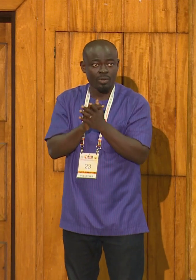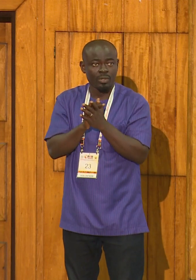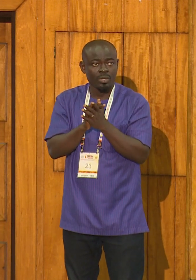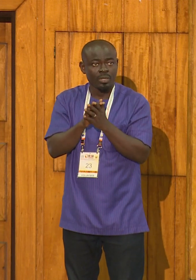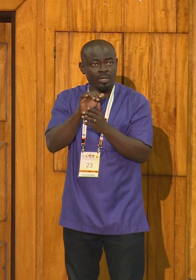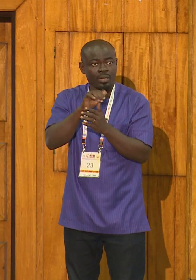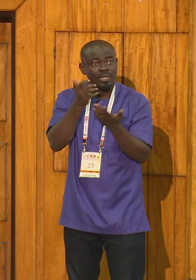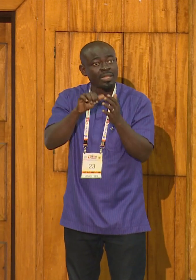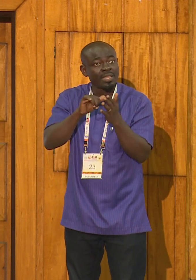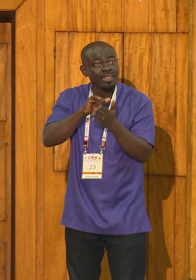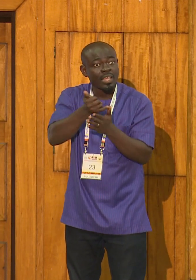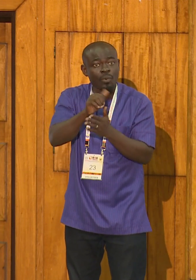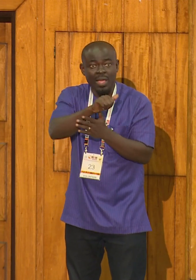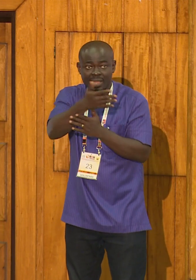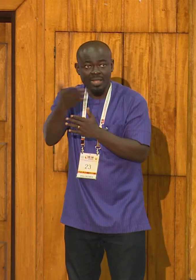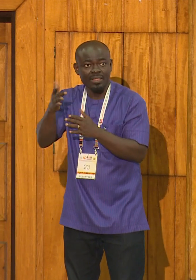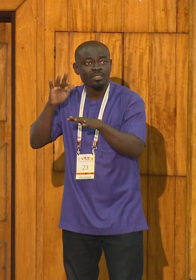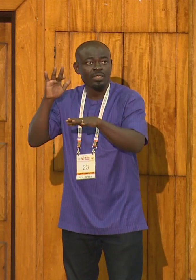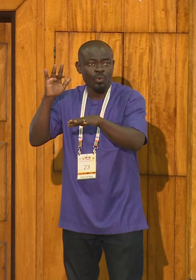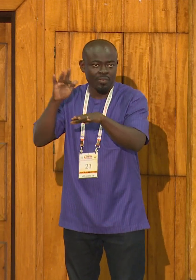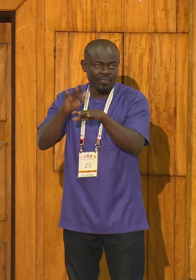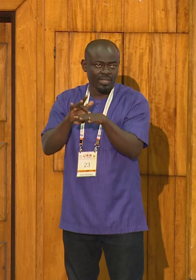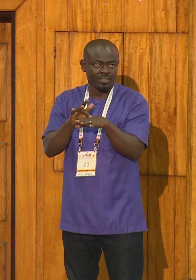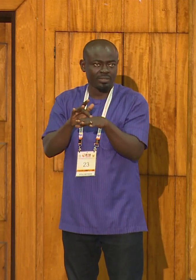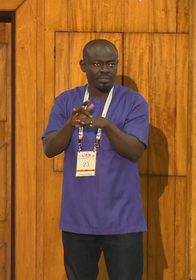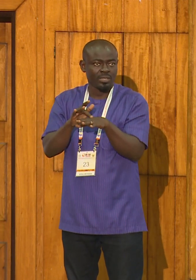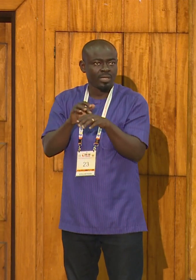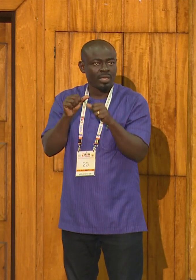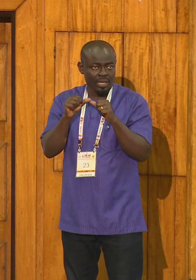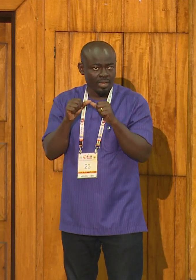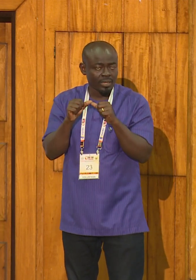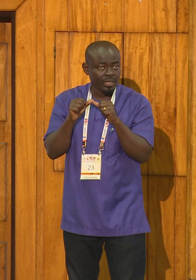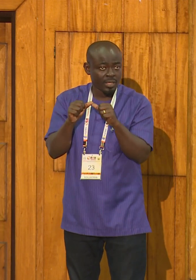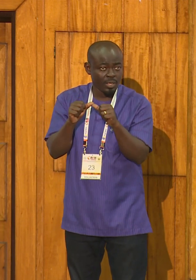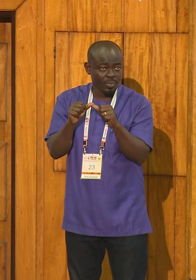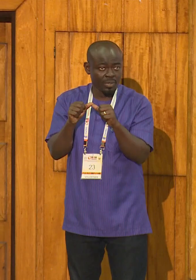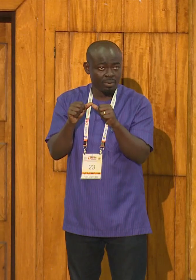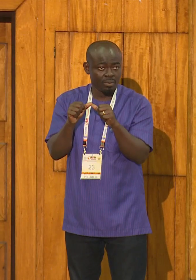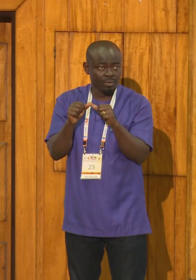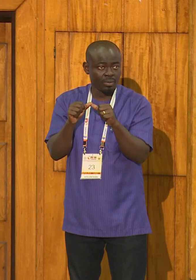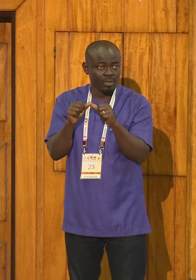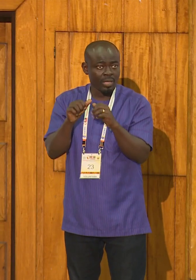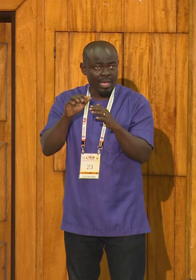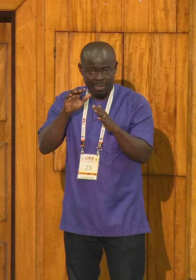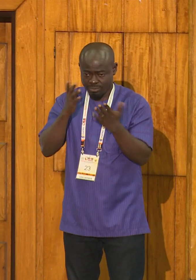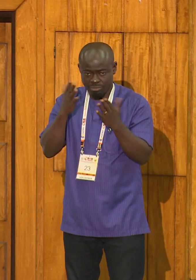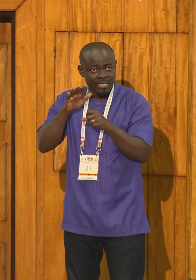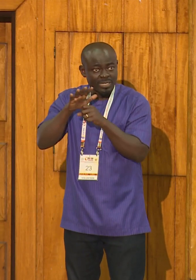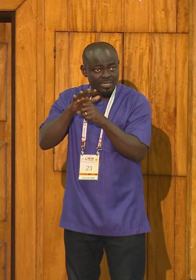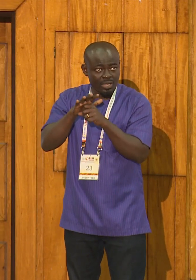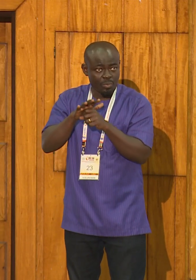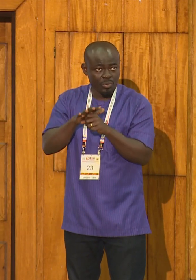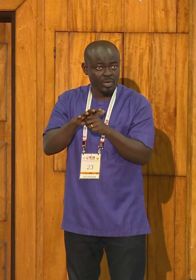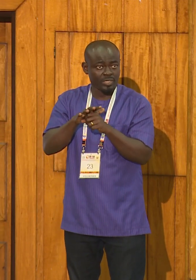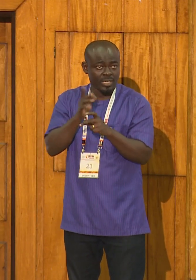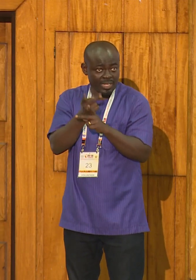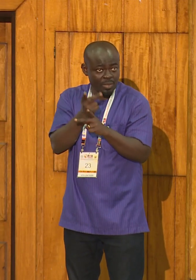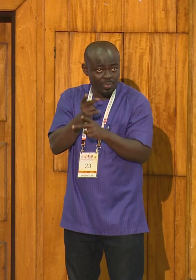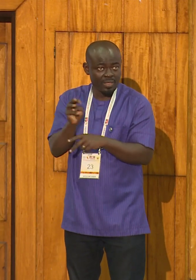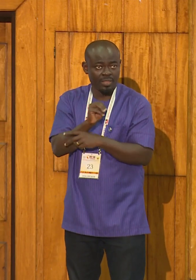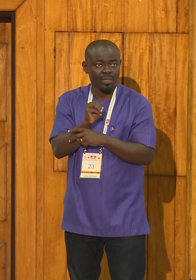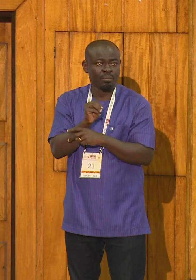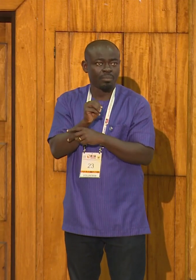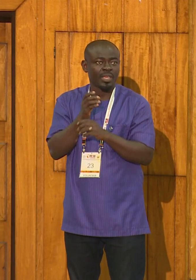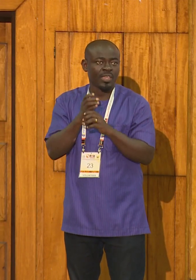other factors that were affecting them in maintaining their viral load suppressed, as well as in retaining them